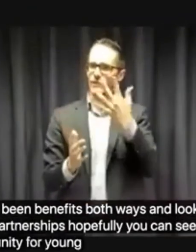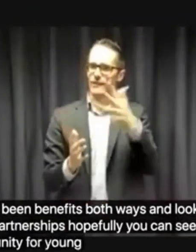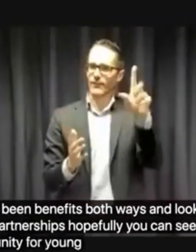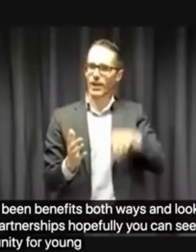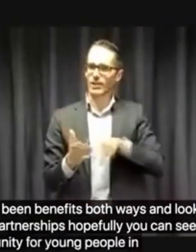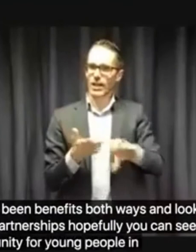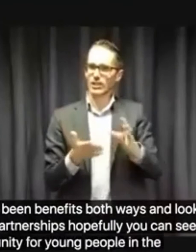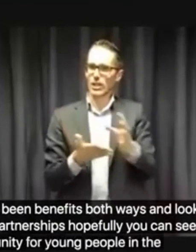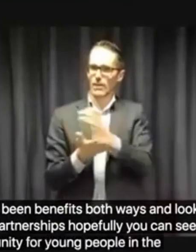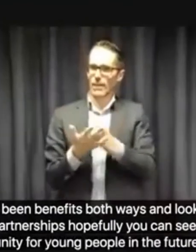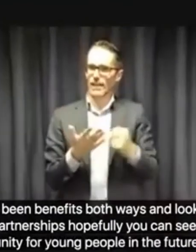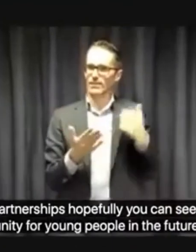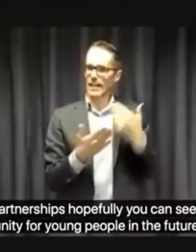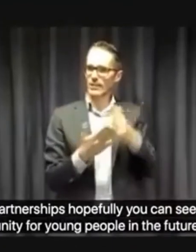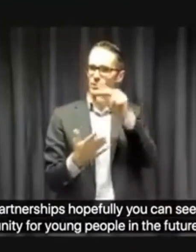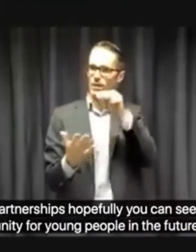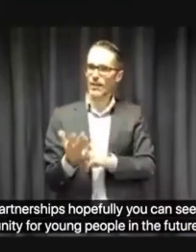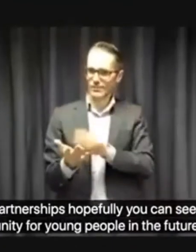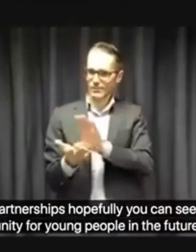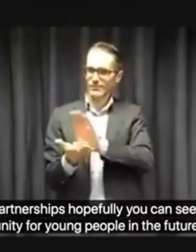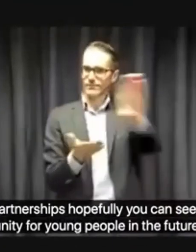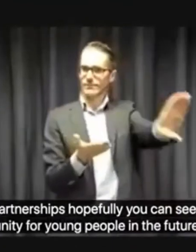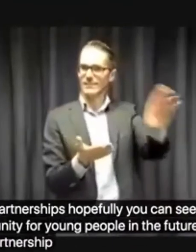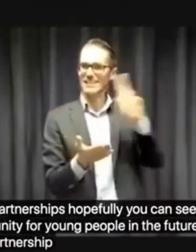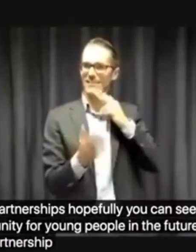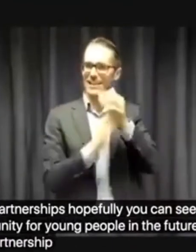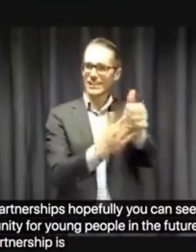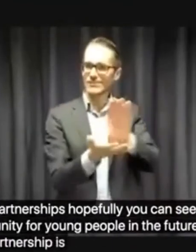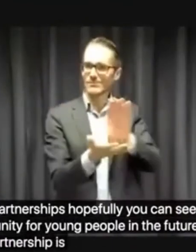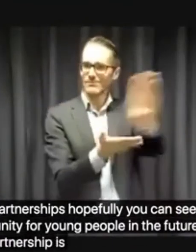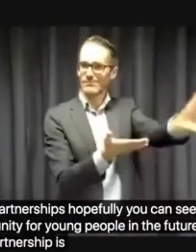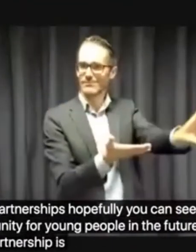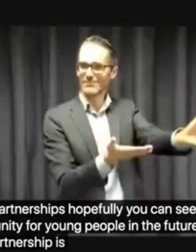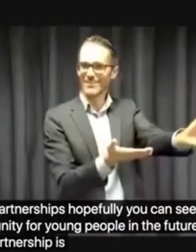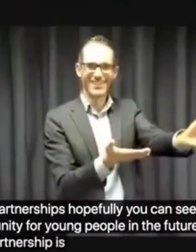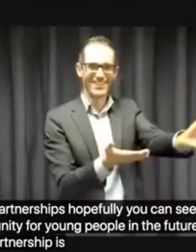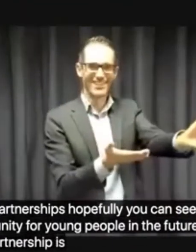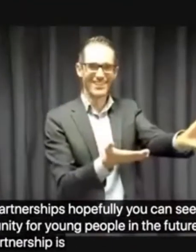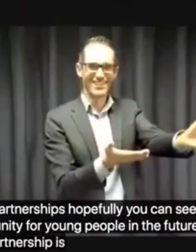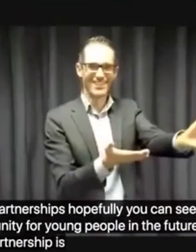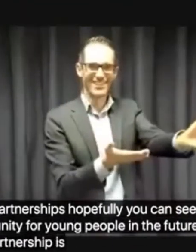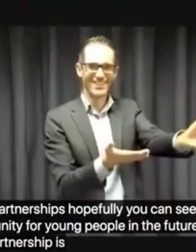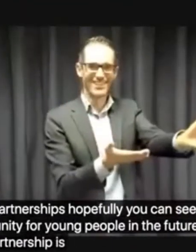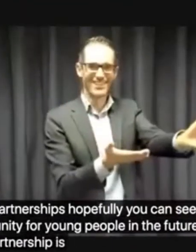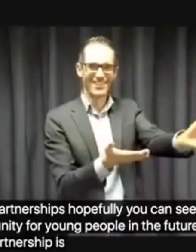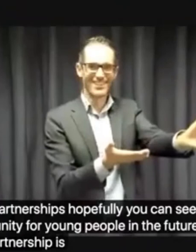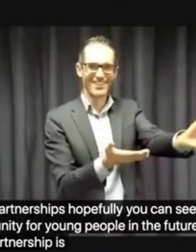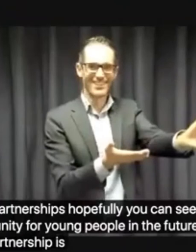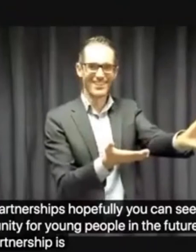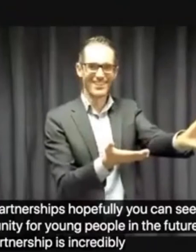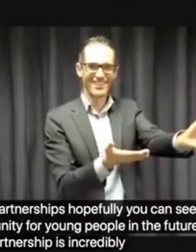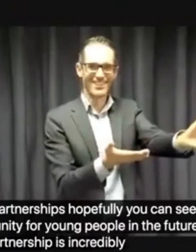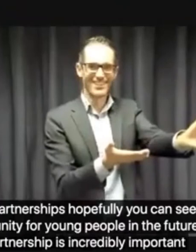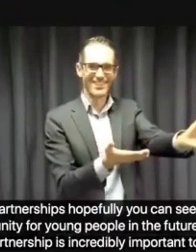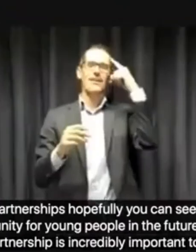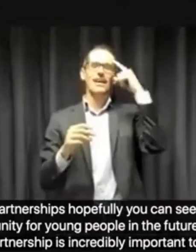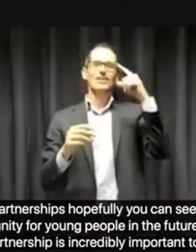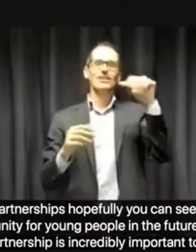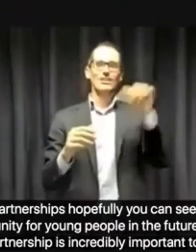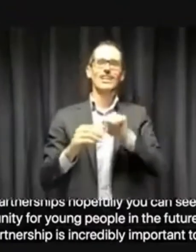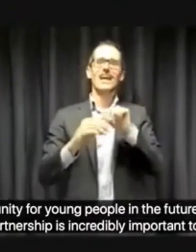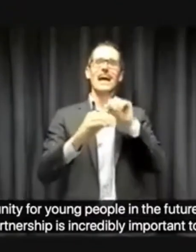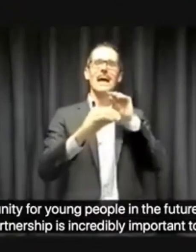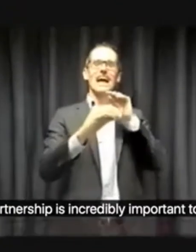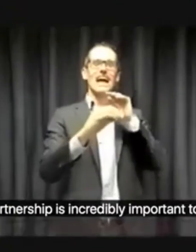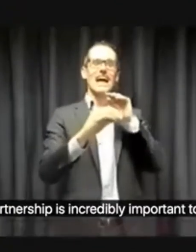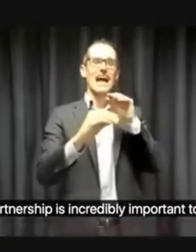I saw the financial report, you've got $250,000 that's in your surplus in the budget, and you should allocate